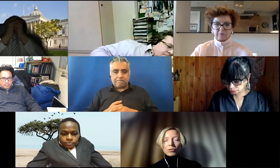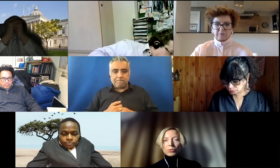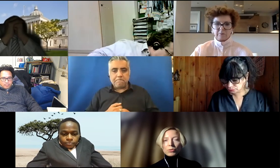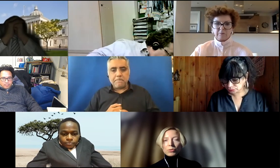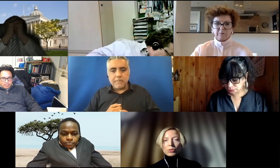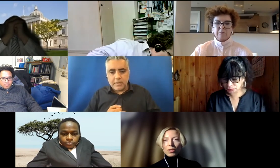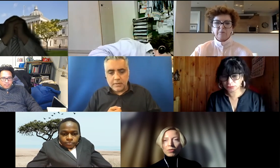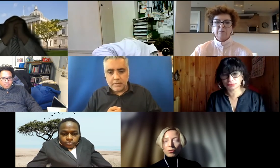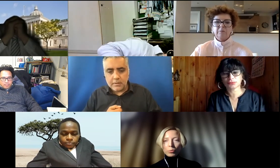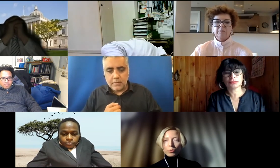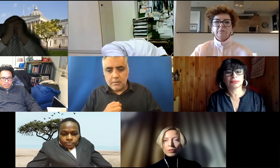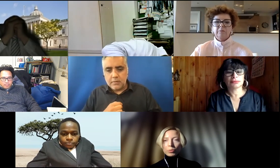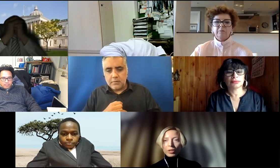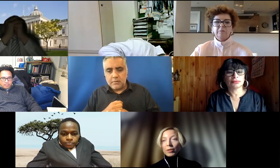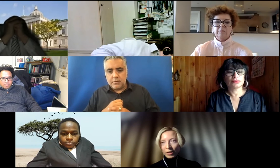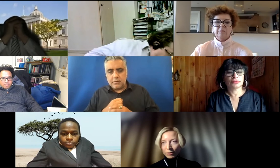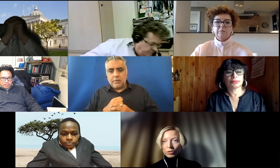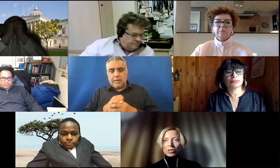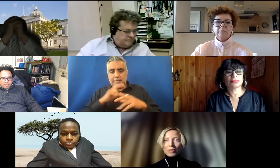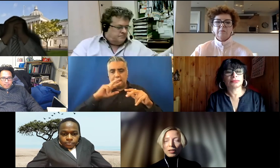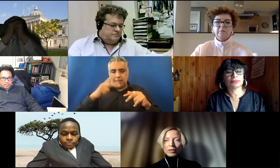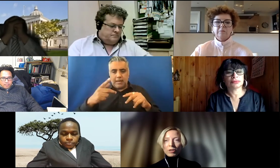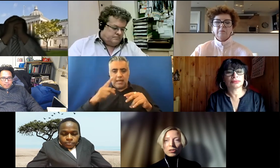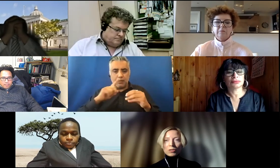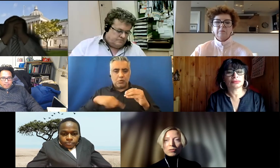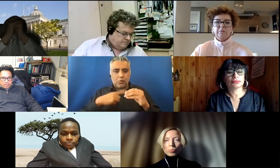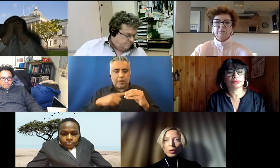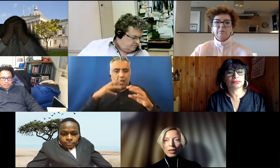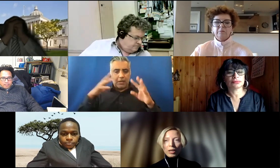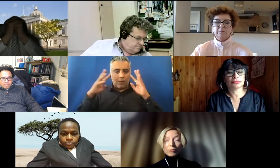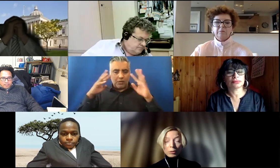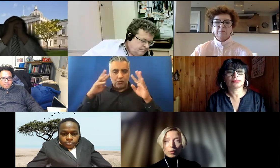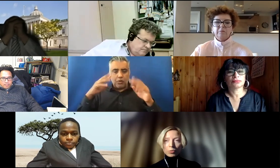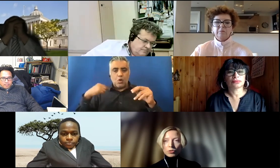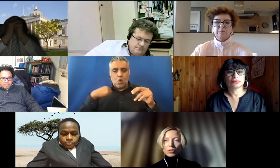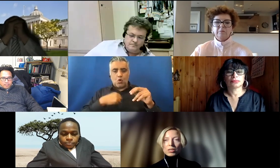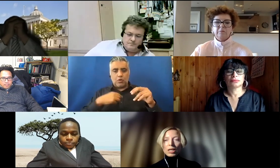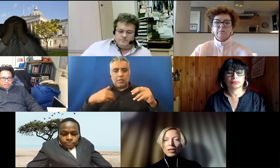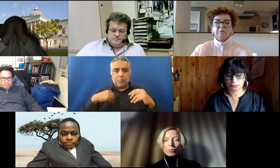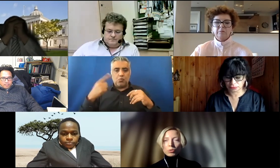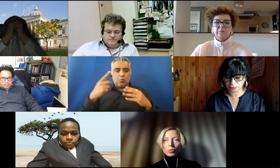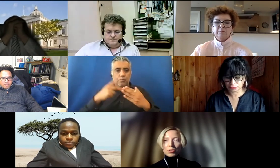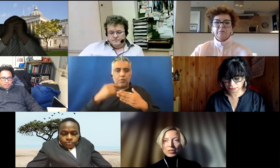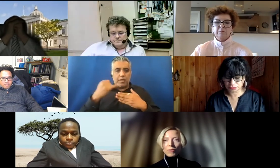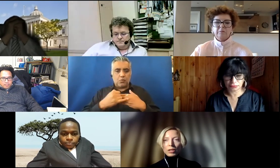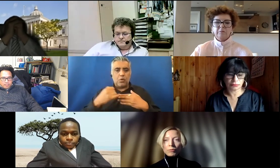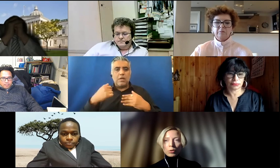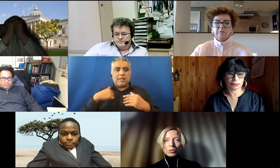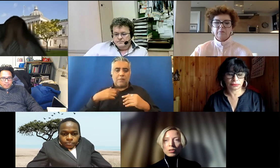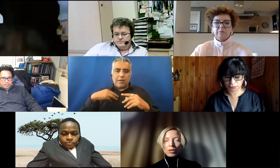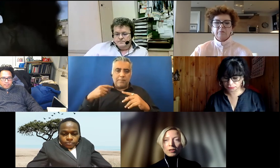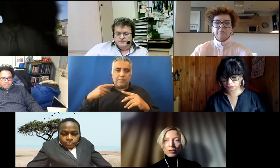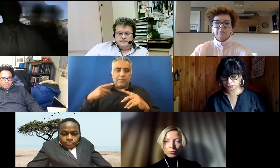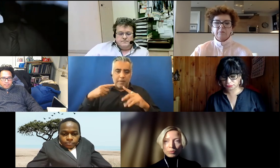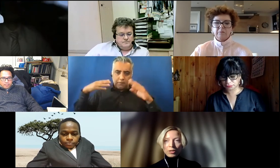And also the third point will be about actually the innovations. We had one of the projects which was specifically